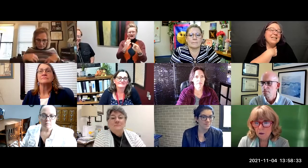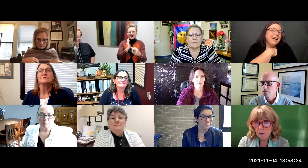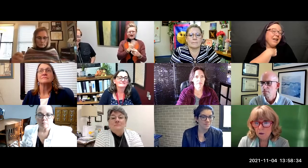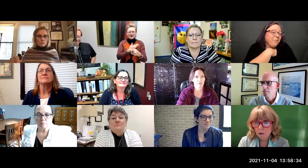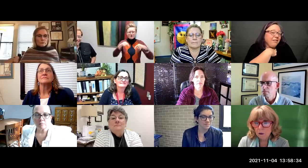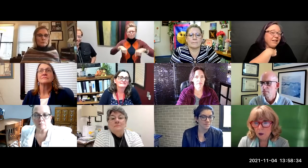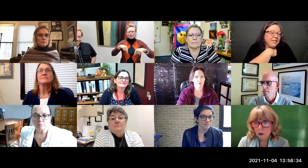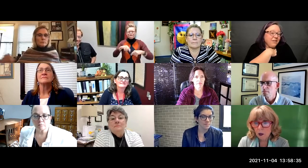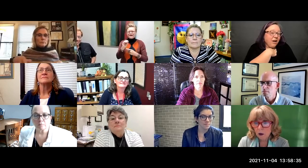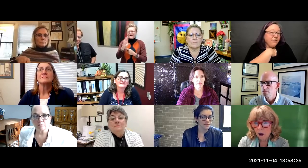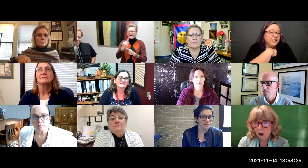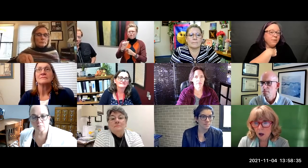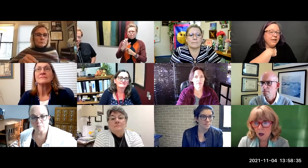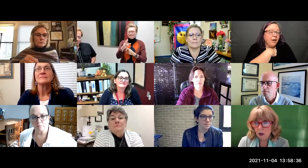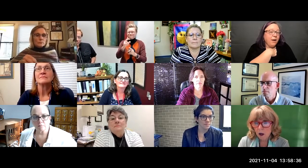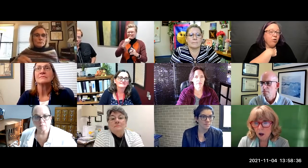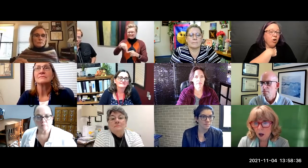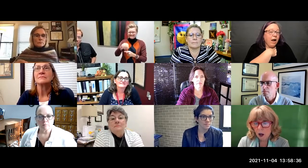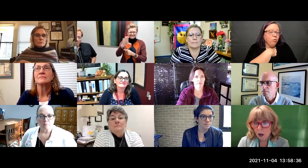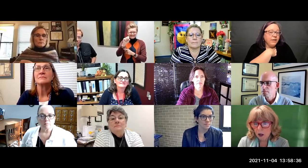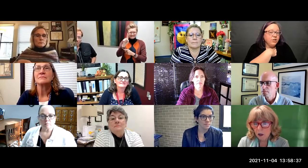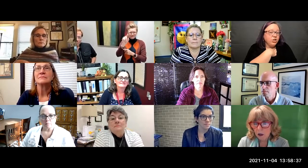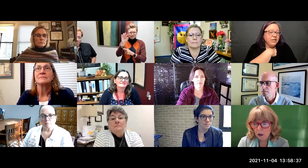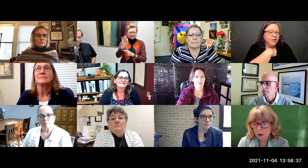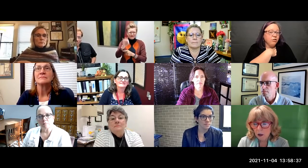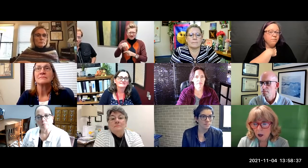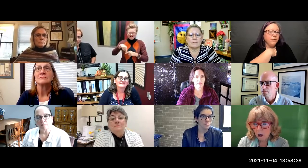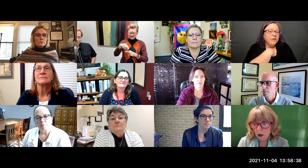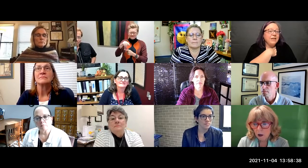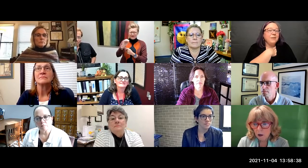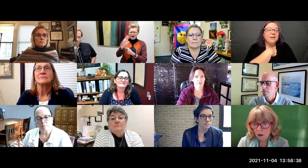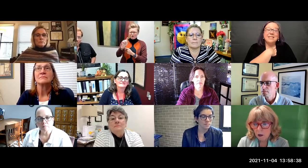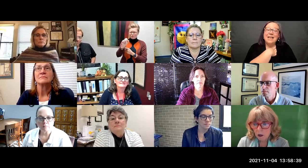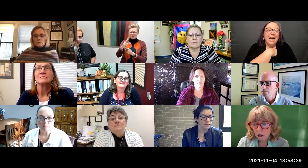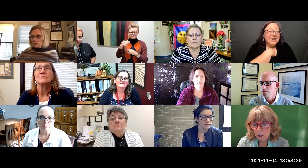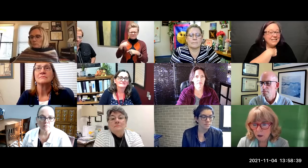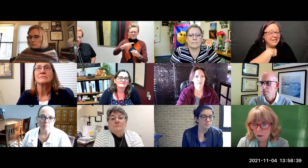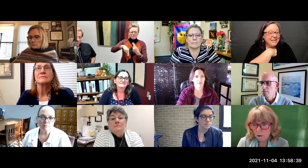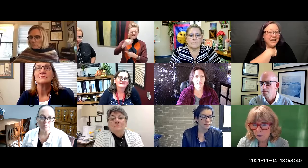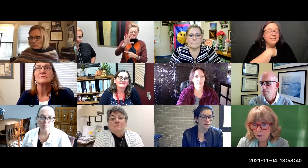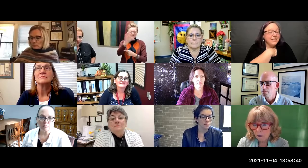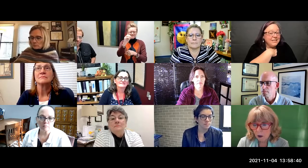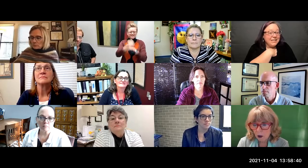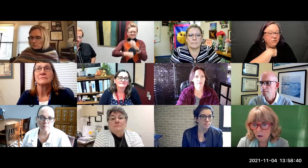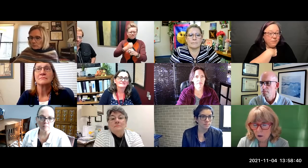I am going to let Dave kind of explain about our outreach here, because at CEASD